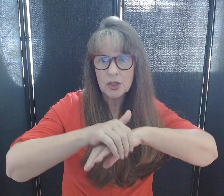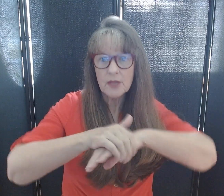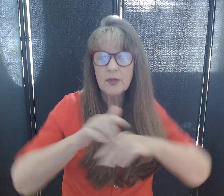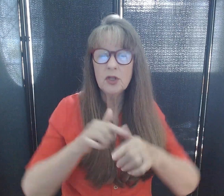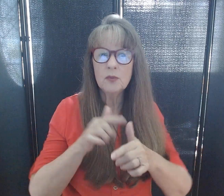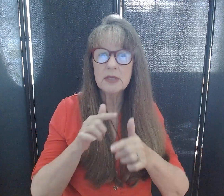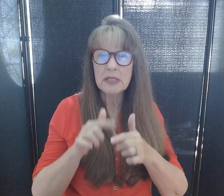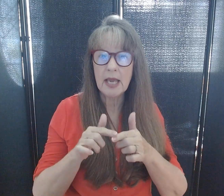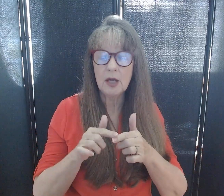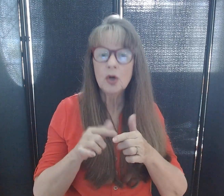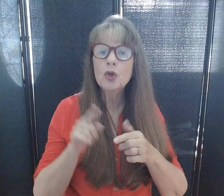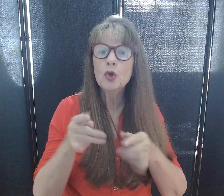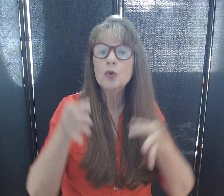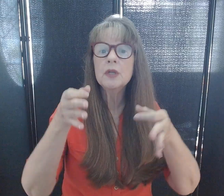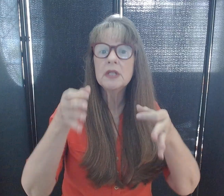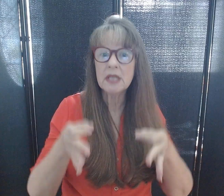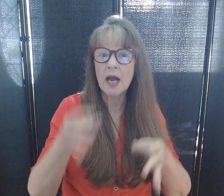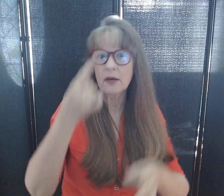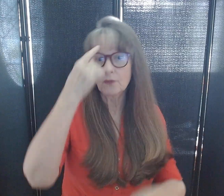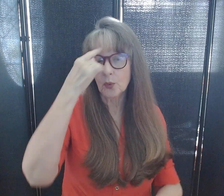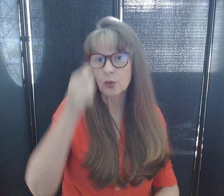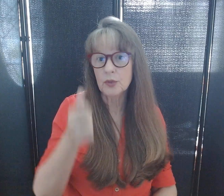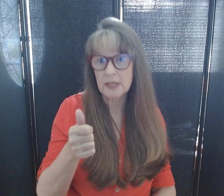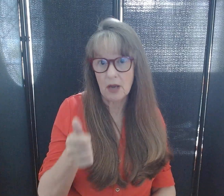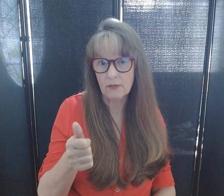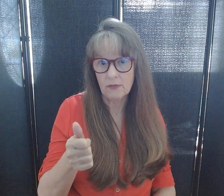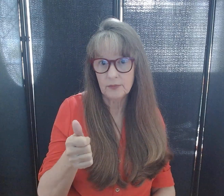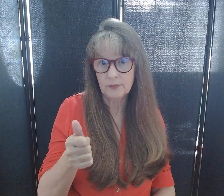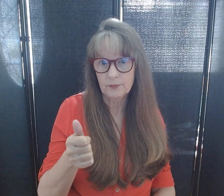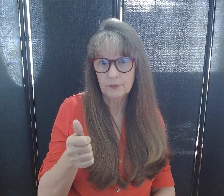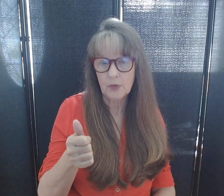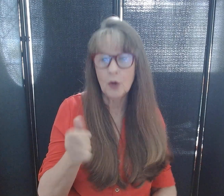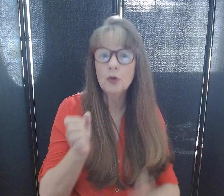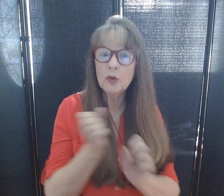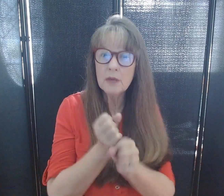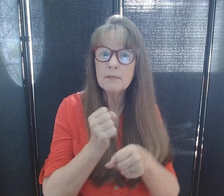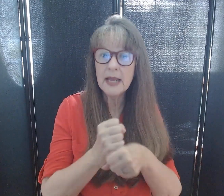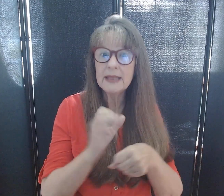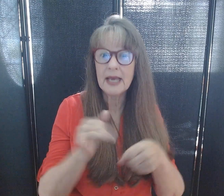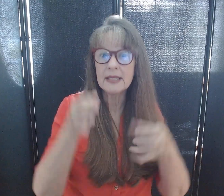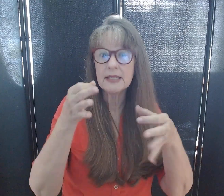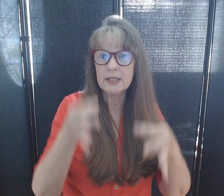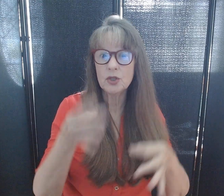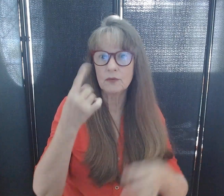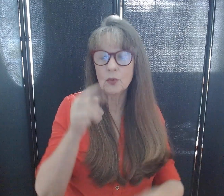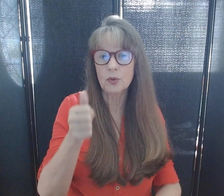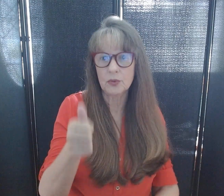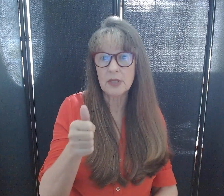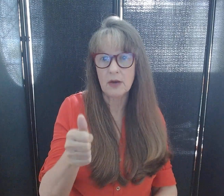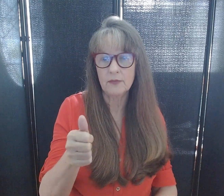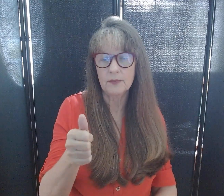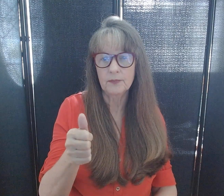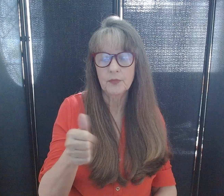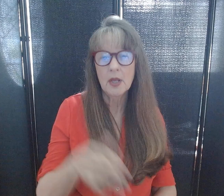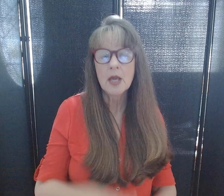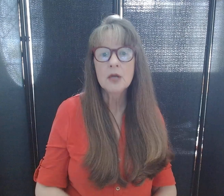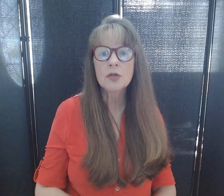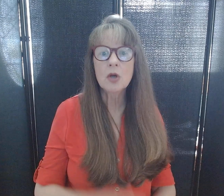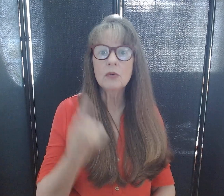then you would say, you decide for yourself, or you can make that decision for yourself. So, like,